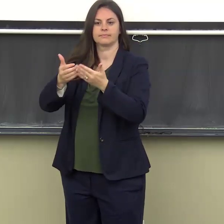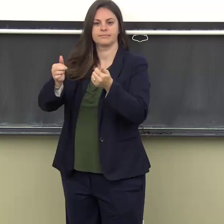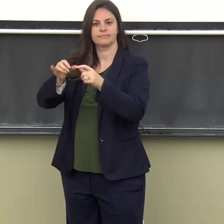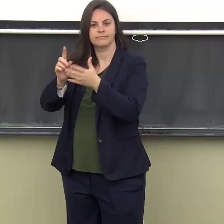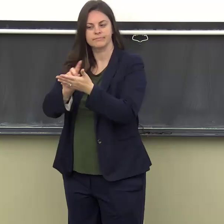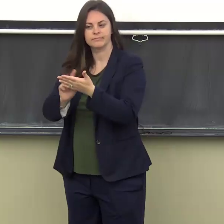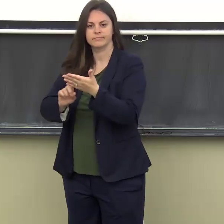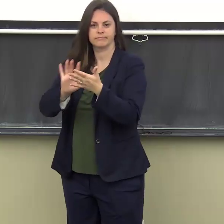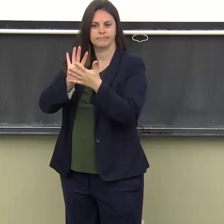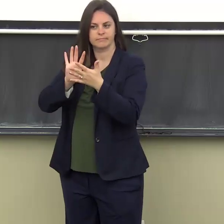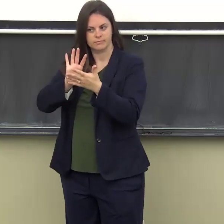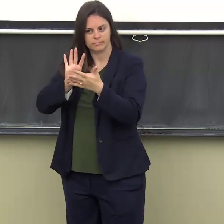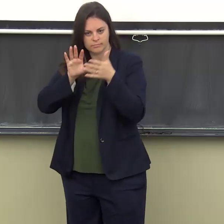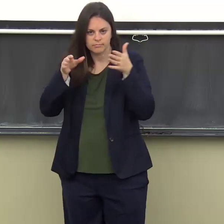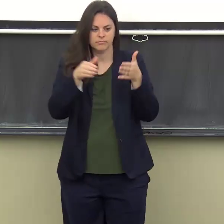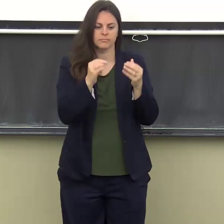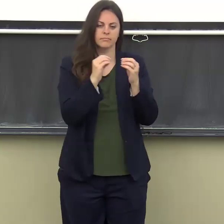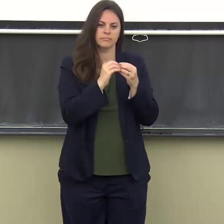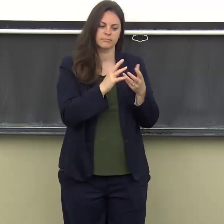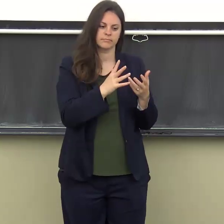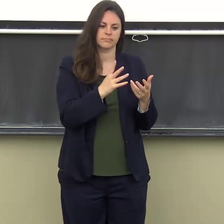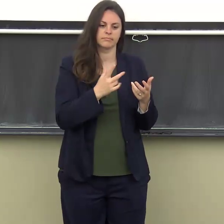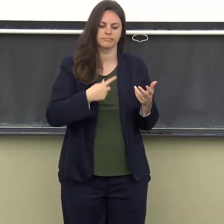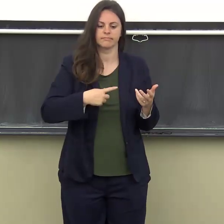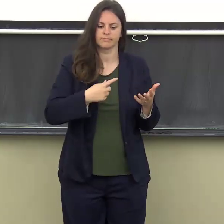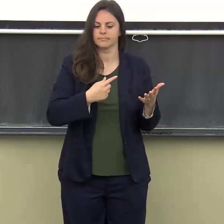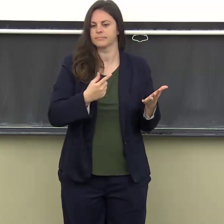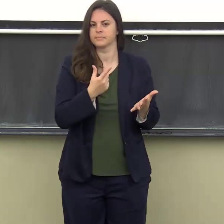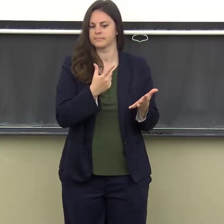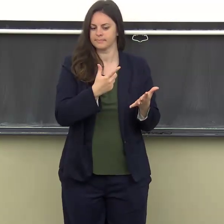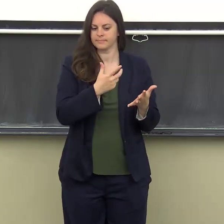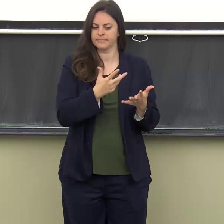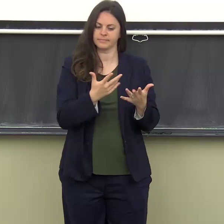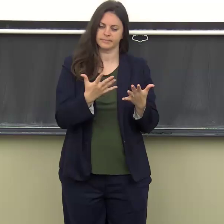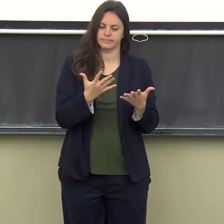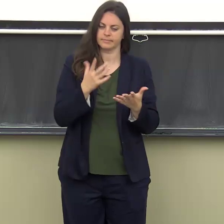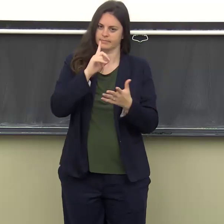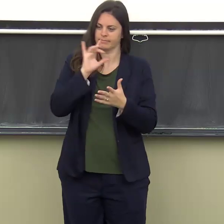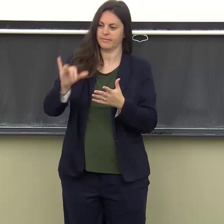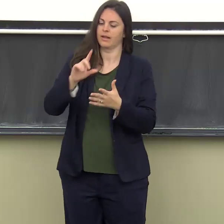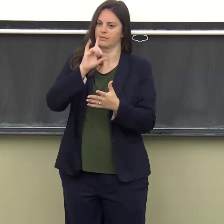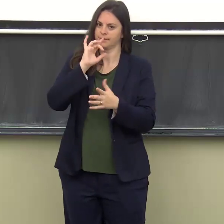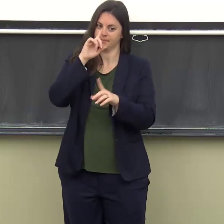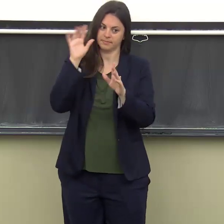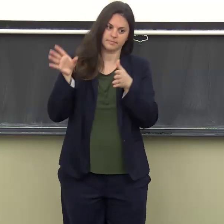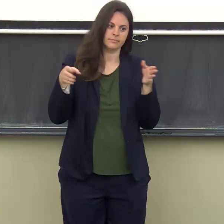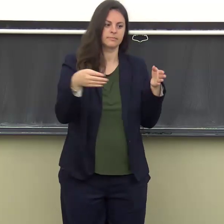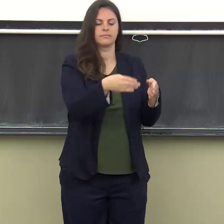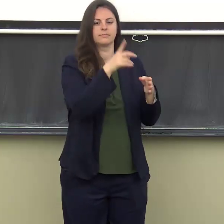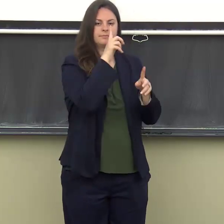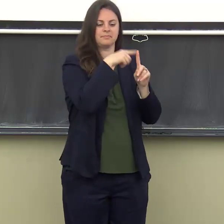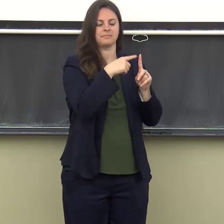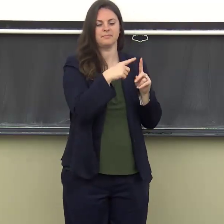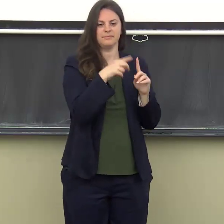But of course, that's a fairly optimistic view. We talked a lot about data and